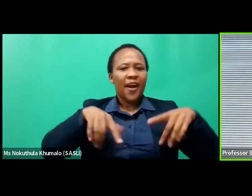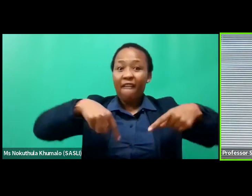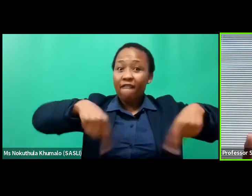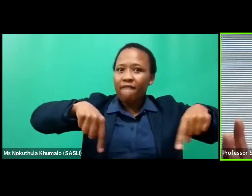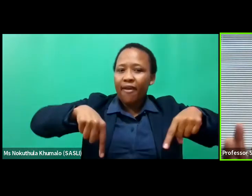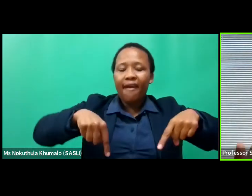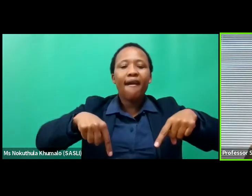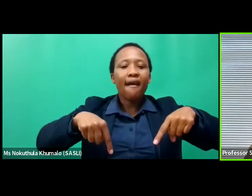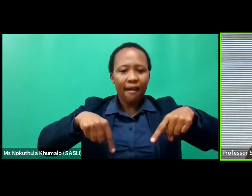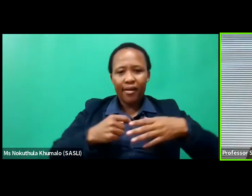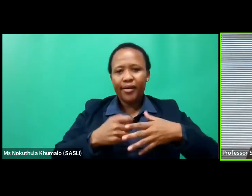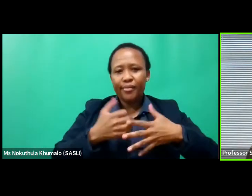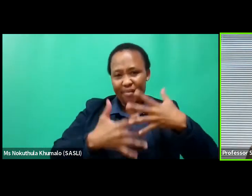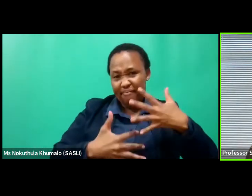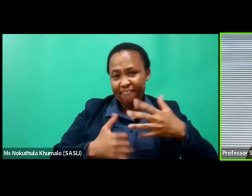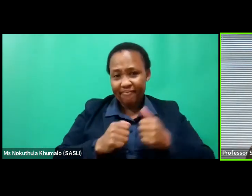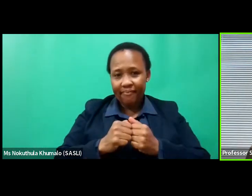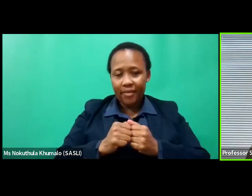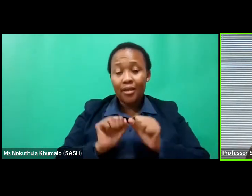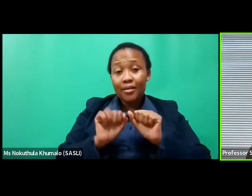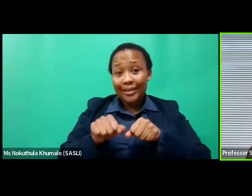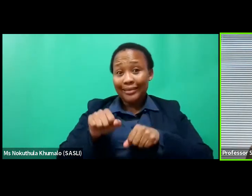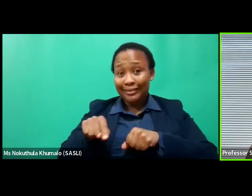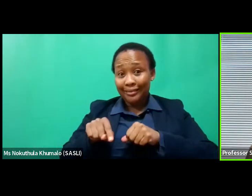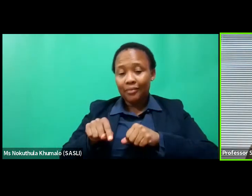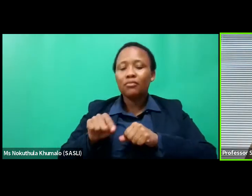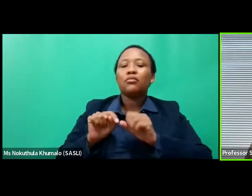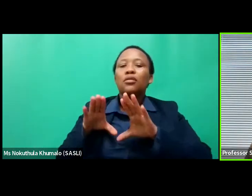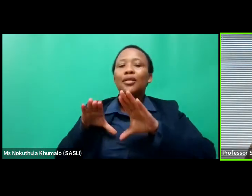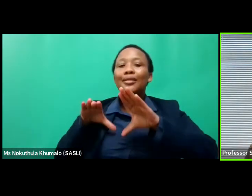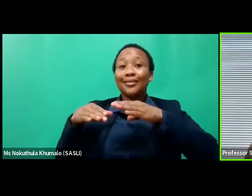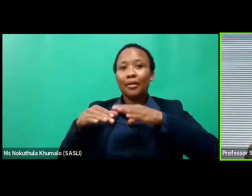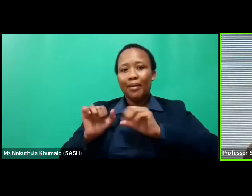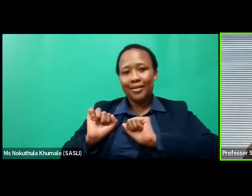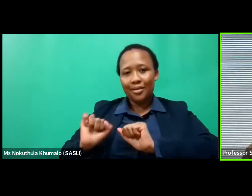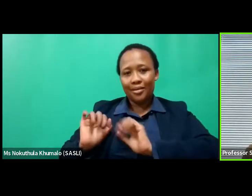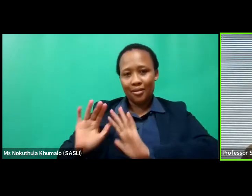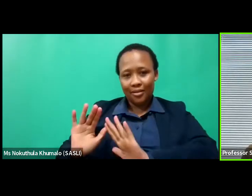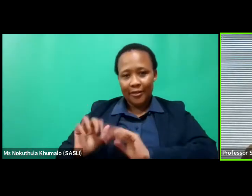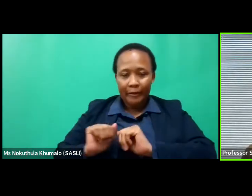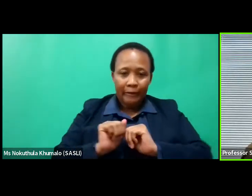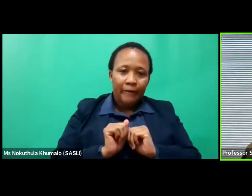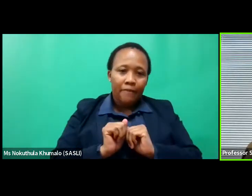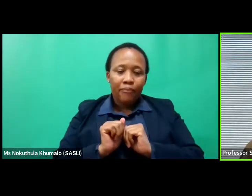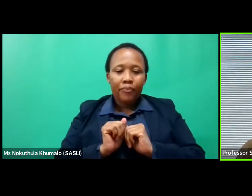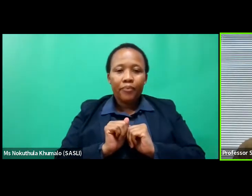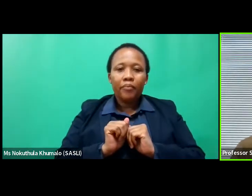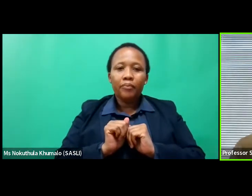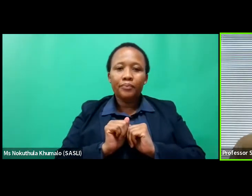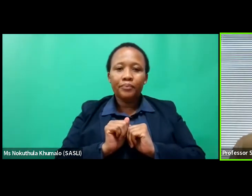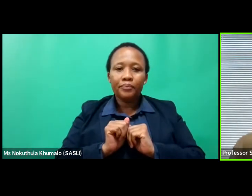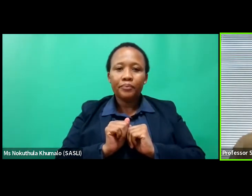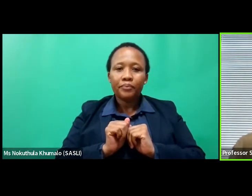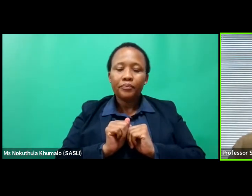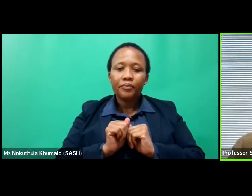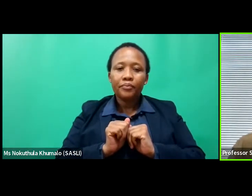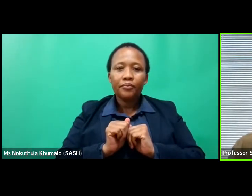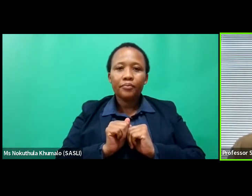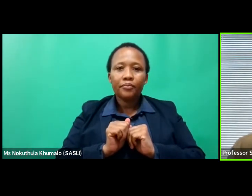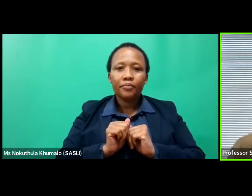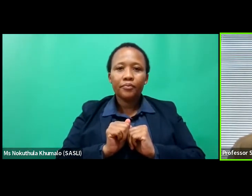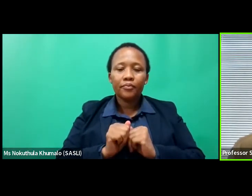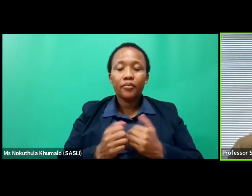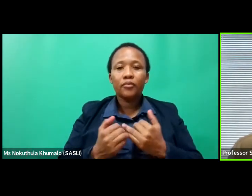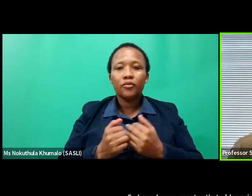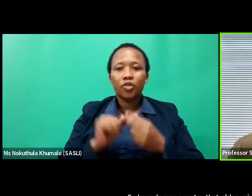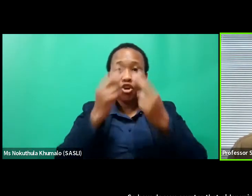That's the roots of disability, right? So how do we counter that? How do universities